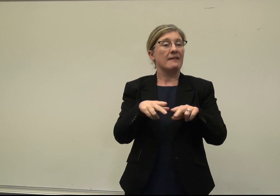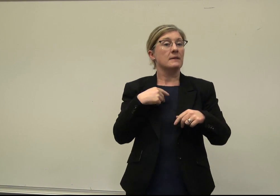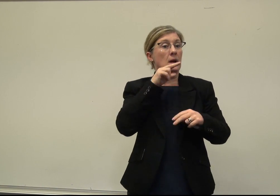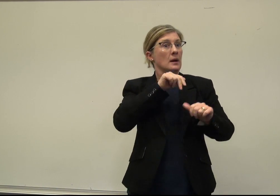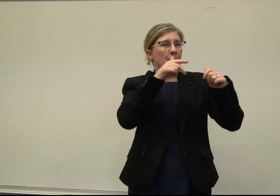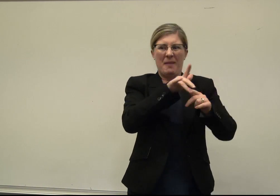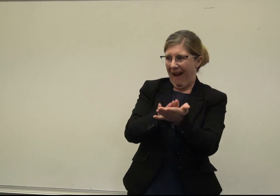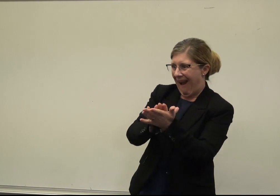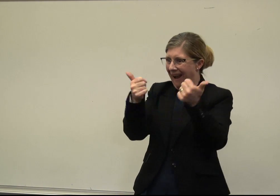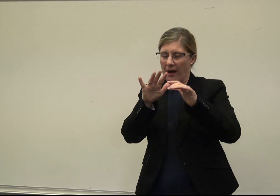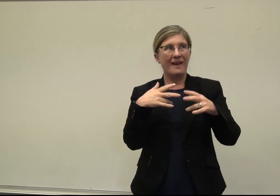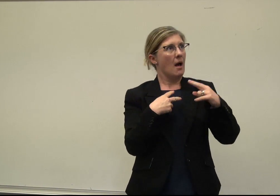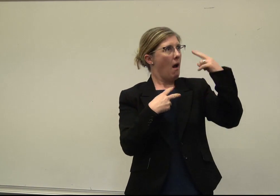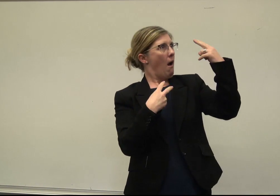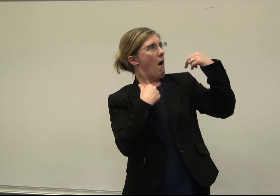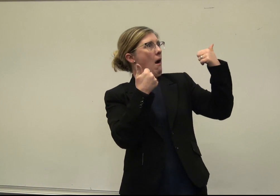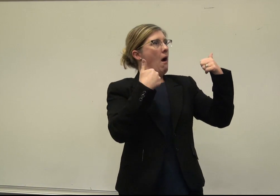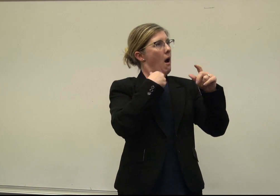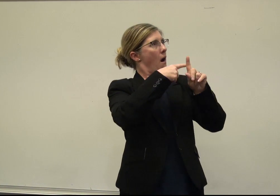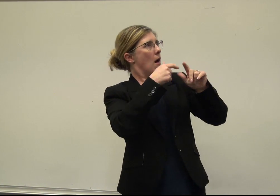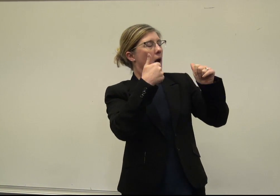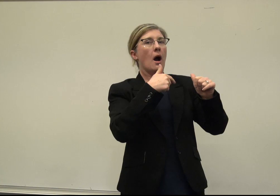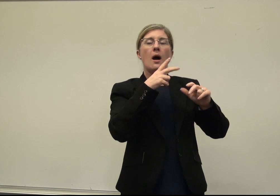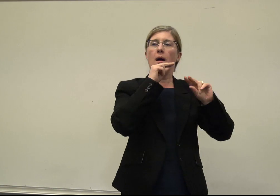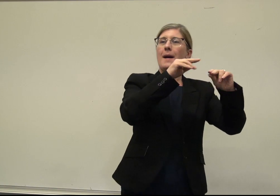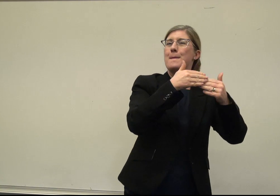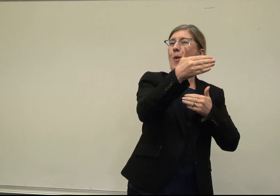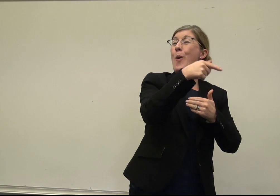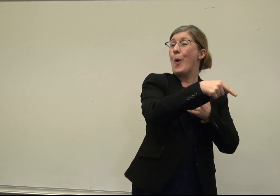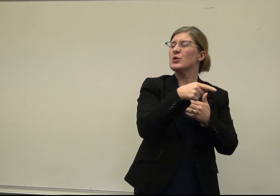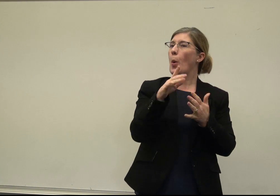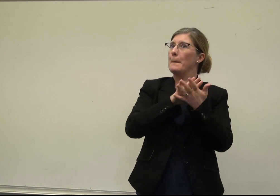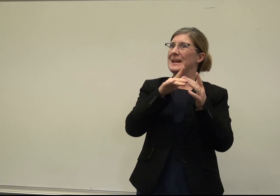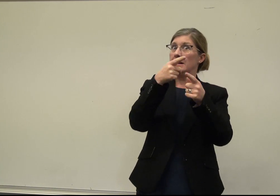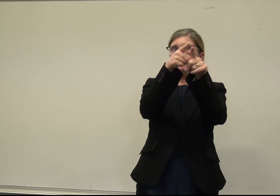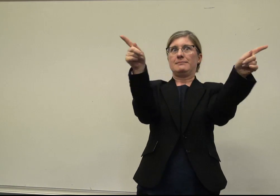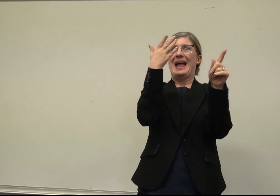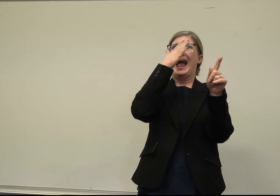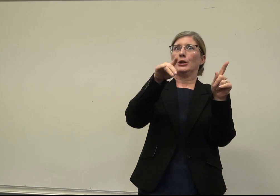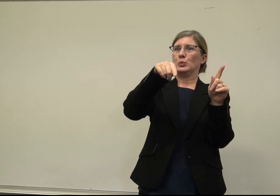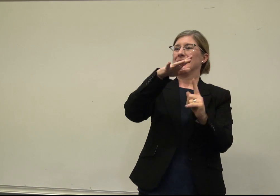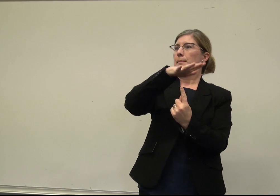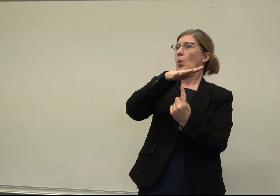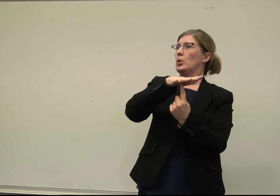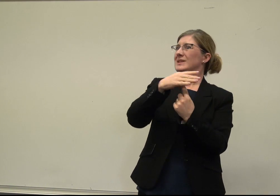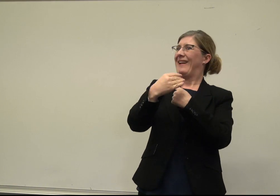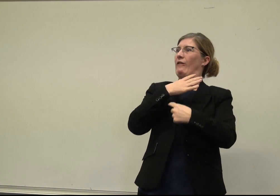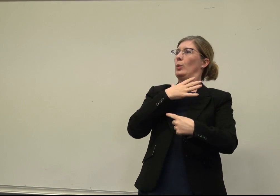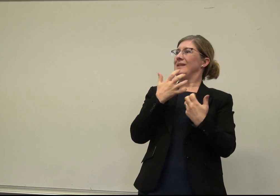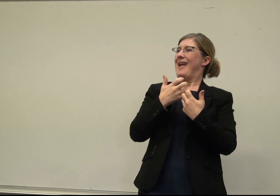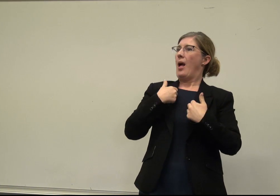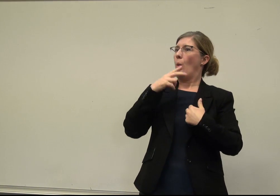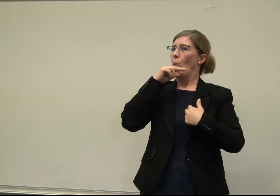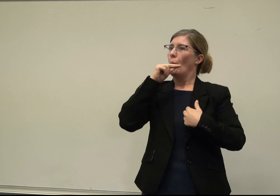positive attitudes are very important, both in the family and in the community. And from everything that I said so far, which is